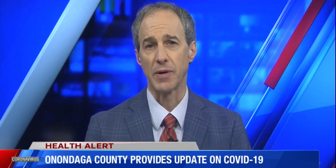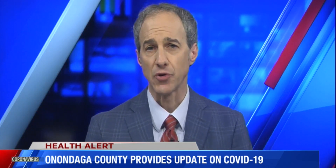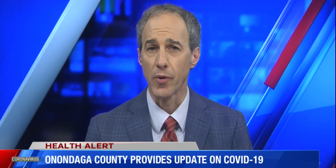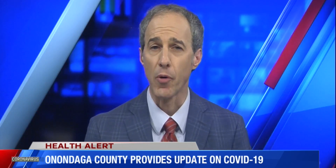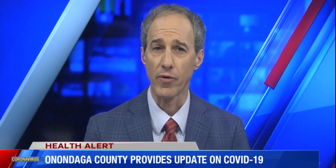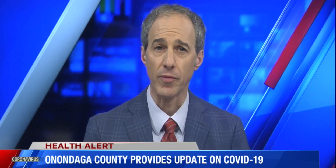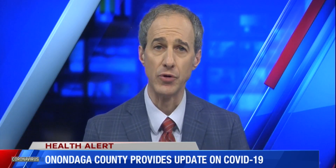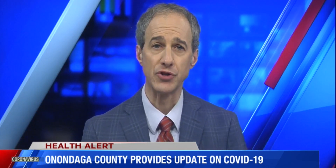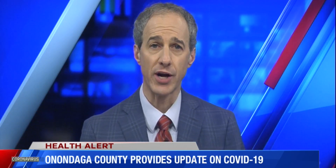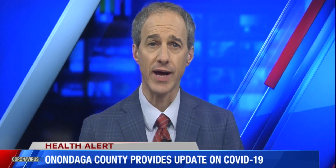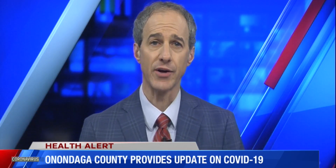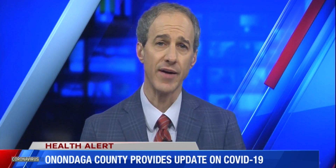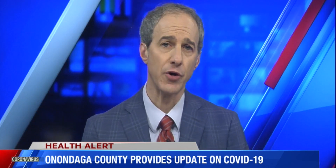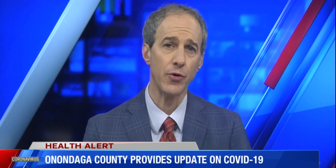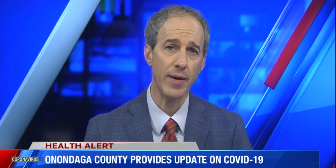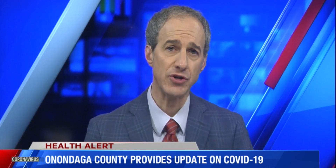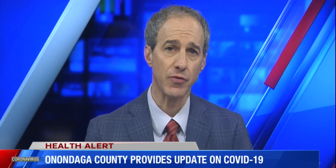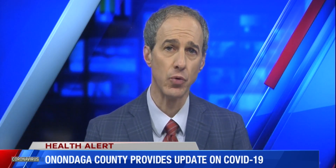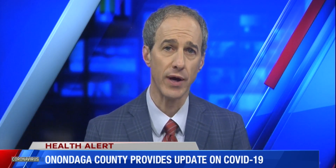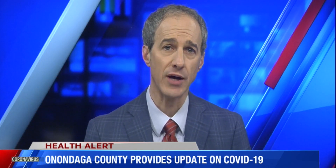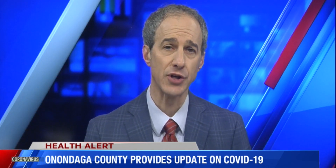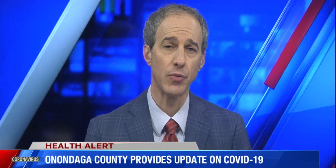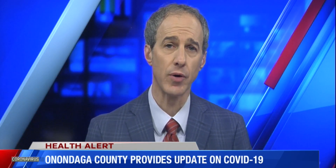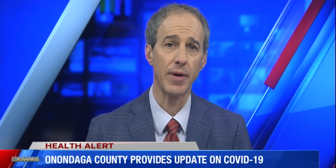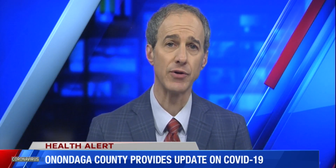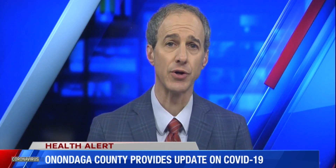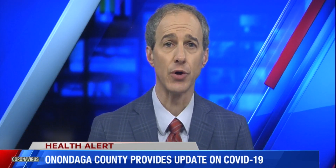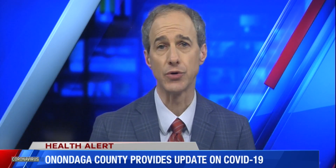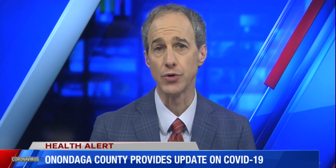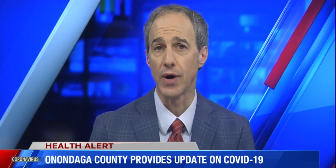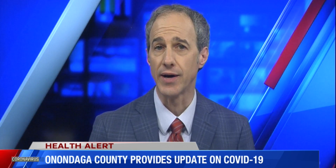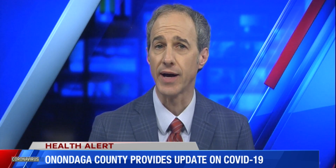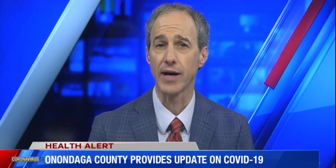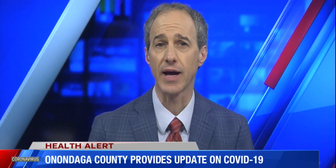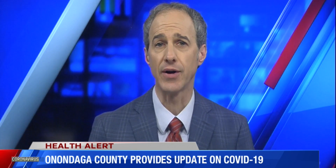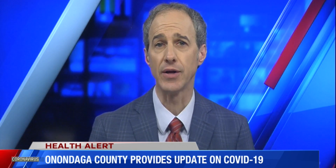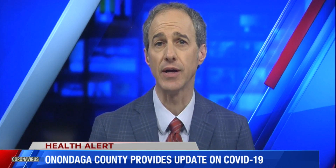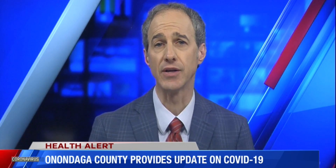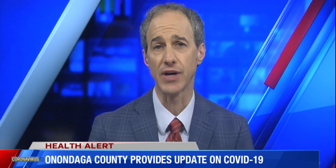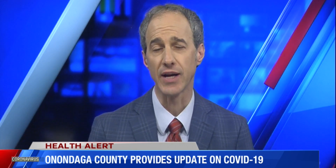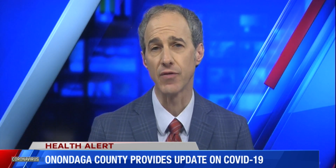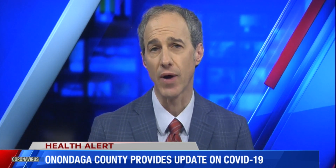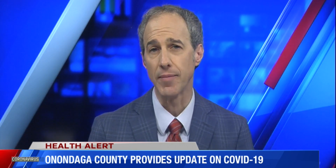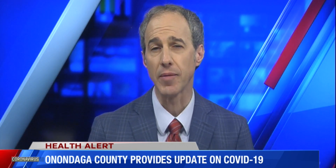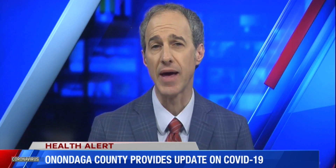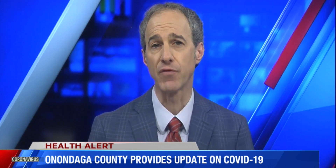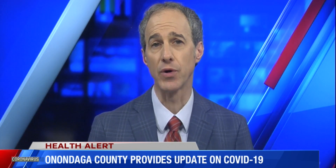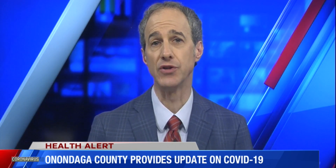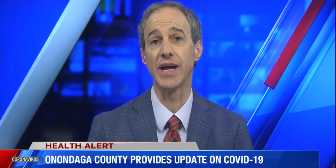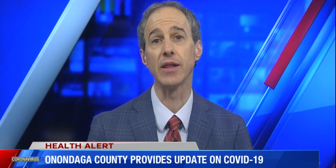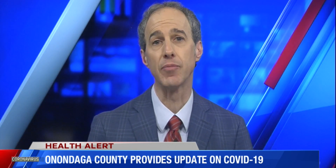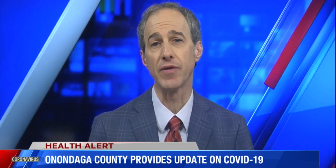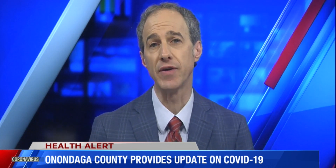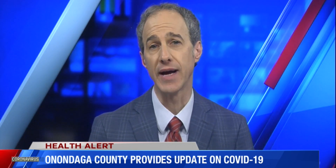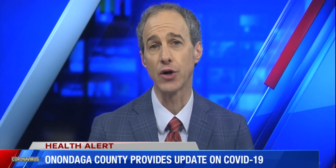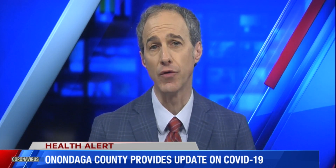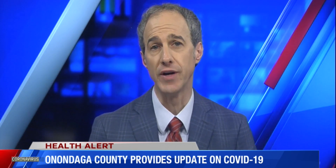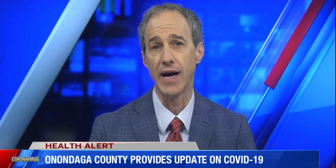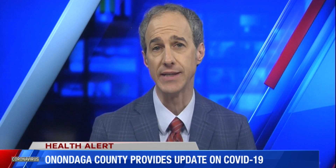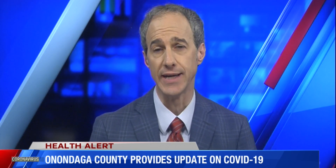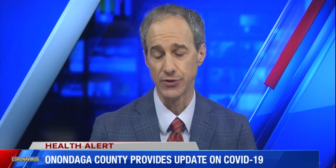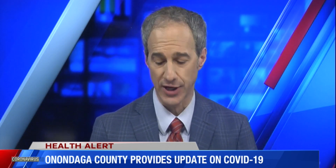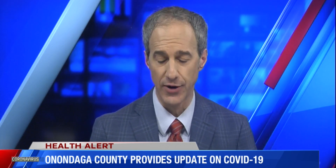This is a special report from News Channel 9. Good afternoon. I'm Jeff Kulikowski. We're about to go to Onondaga County Executive Ryan McMahon for his daily briefing